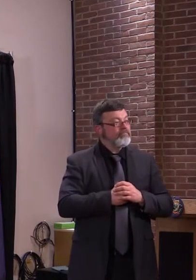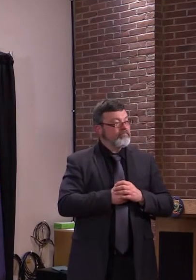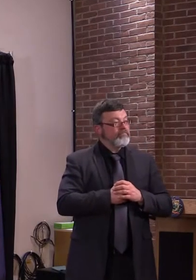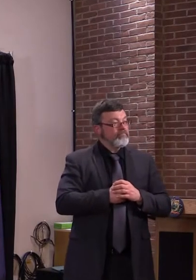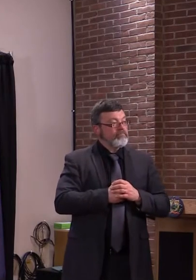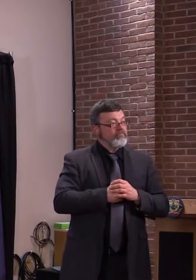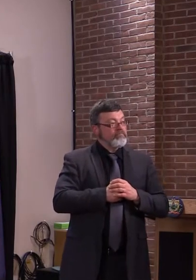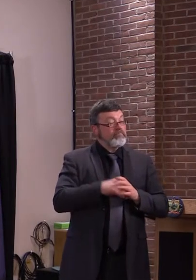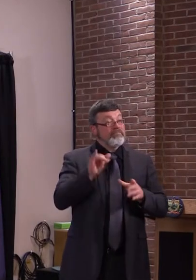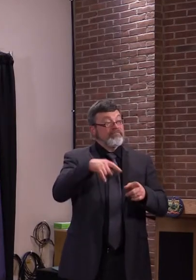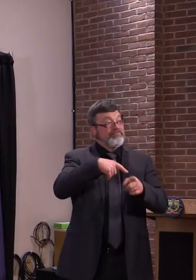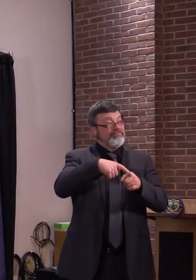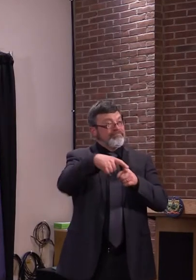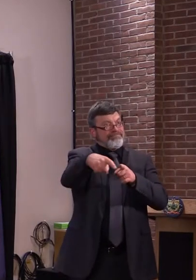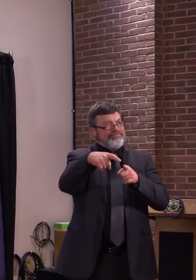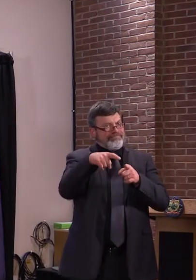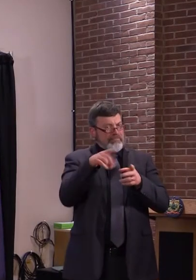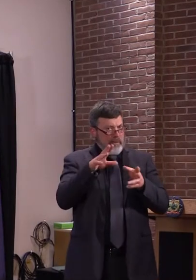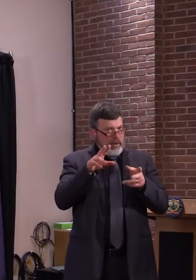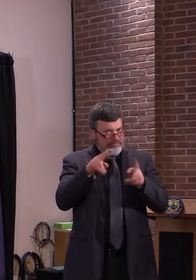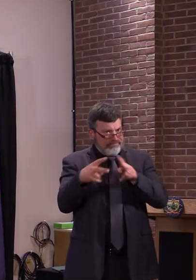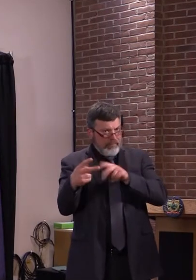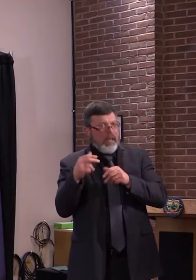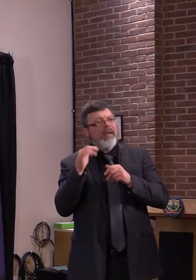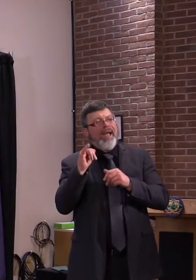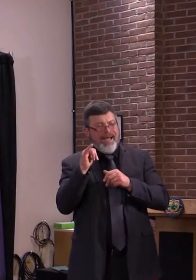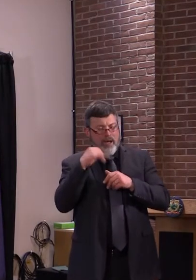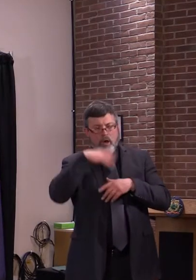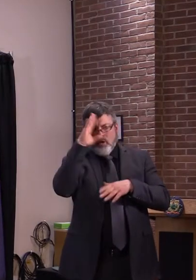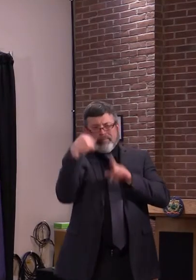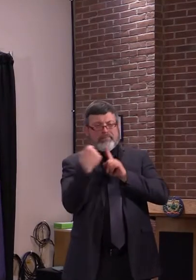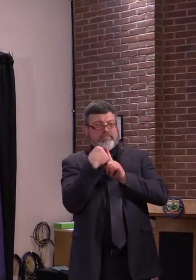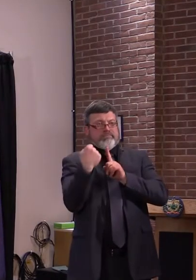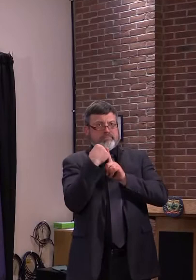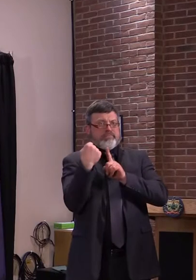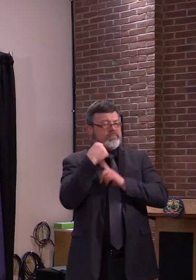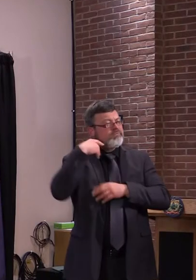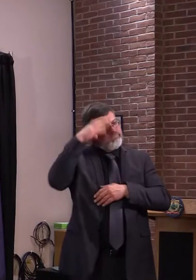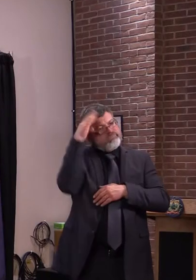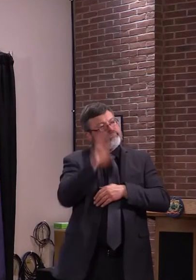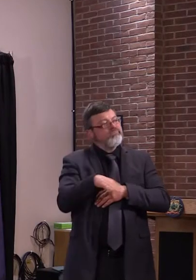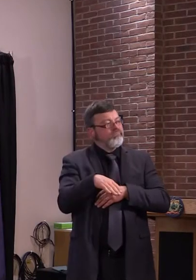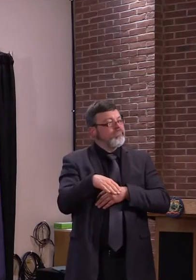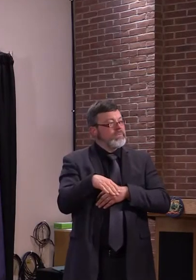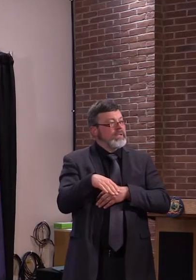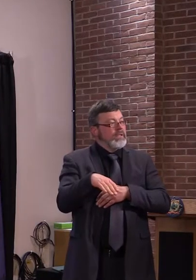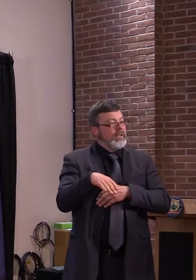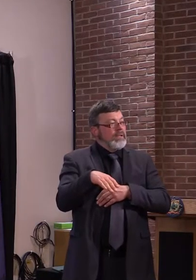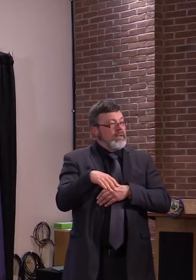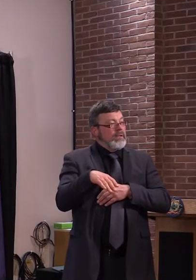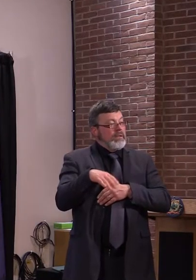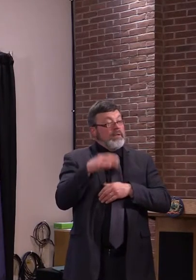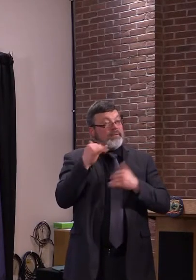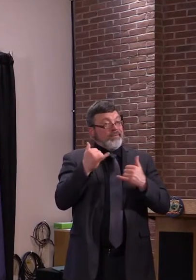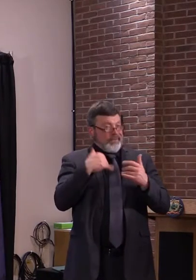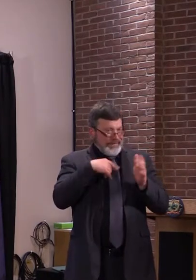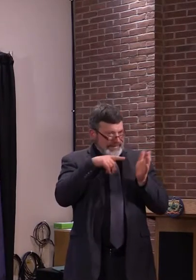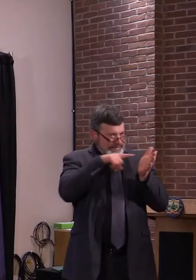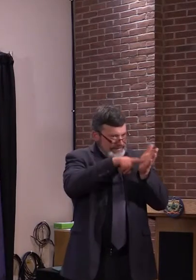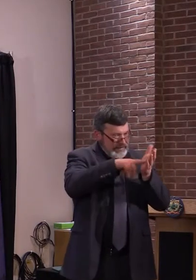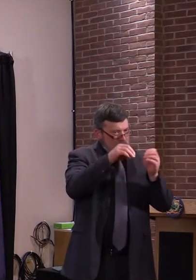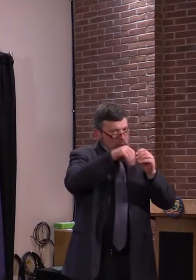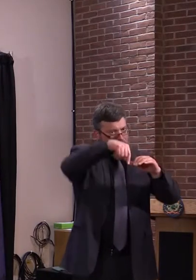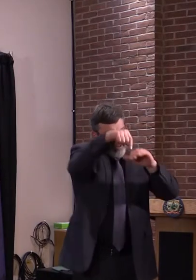future, we will continue to use sequencing, monitoring and surveillance, and our experience and knowledge of the